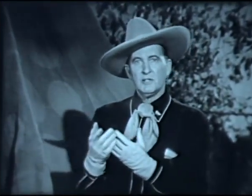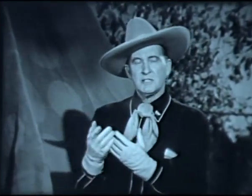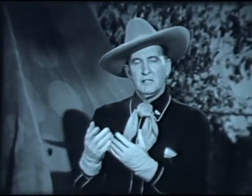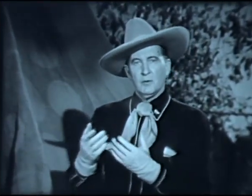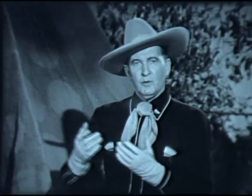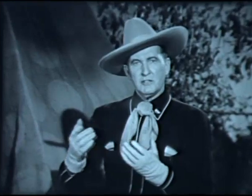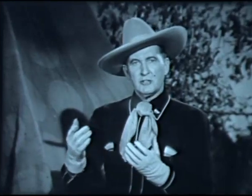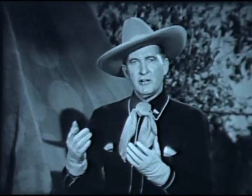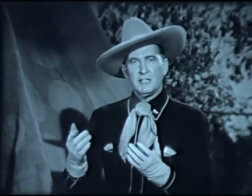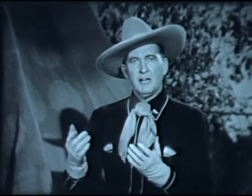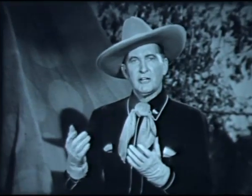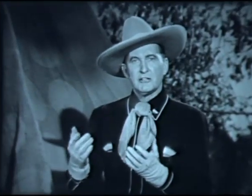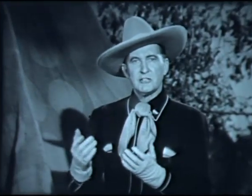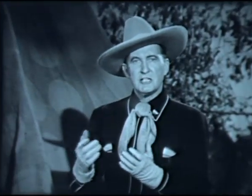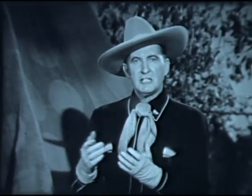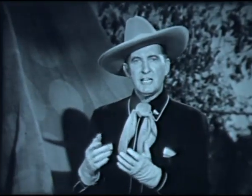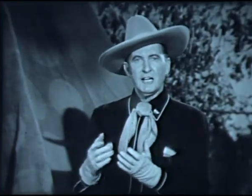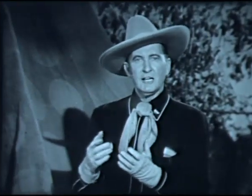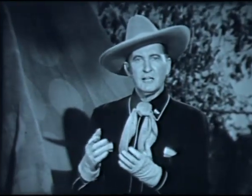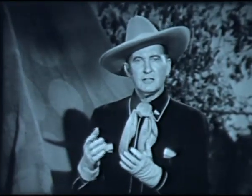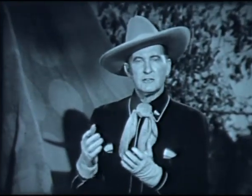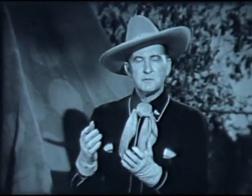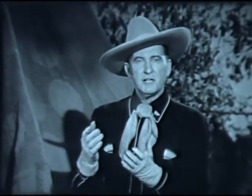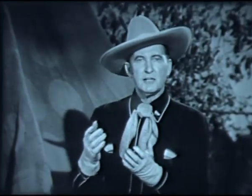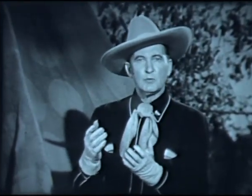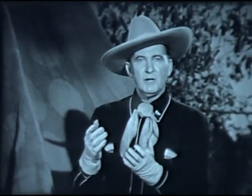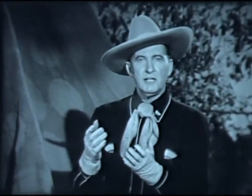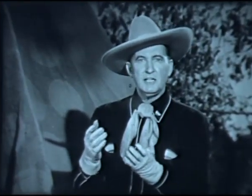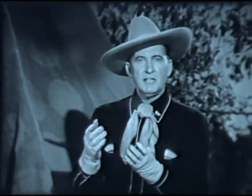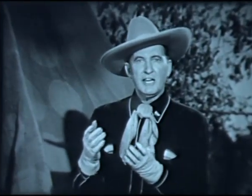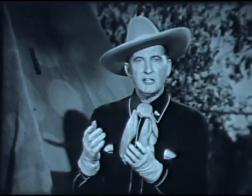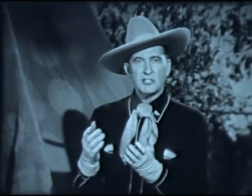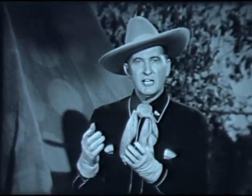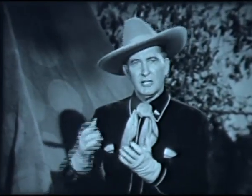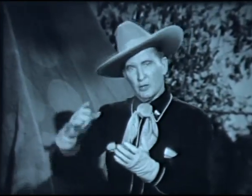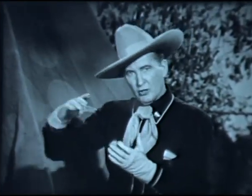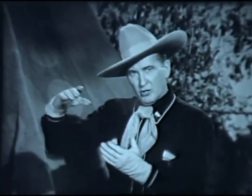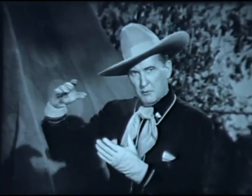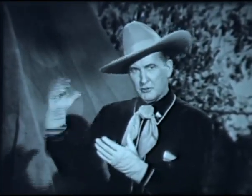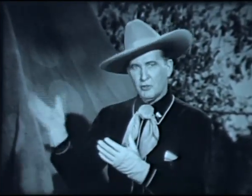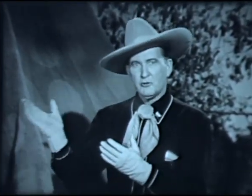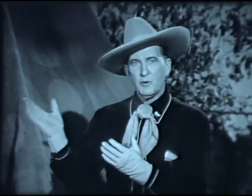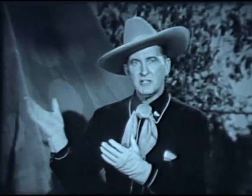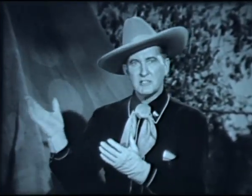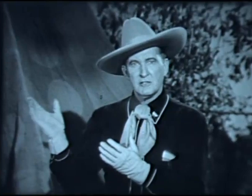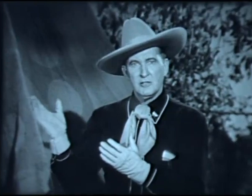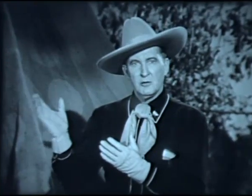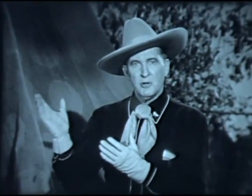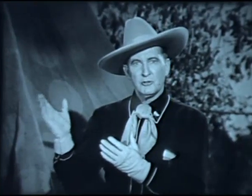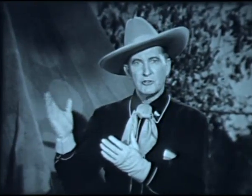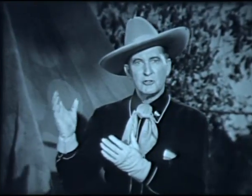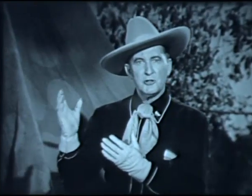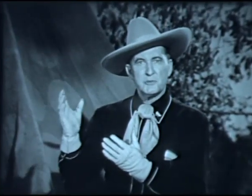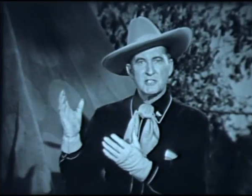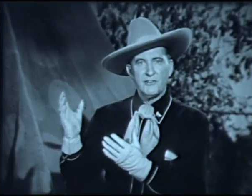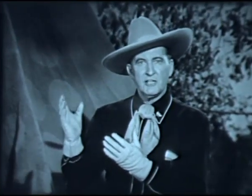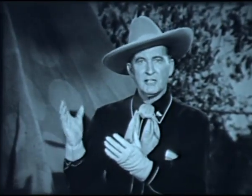was, one of their great characters, Yell, you spell that Y-E-H-L, up in the Northwest, among those North Pacific